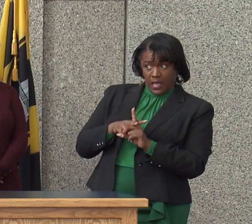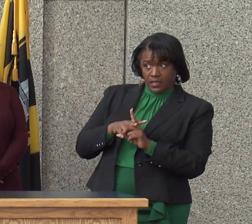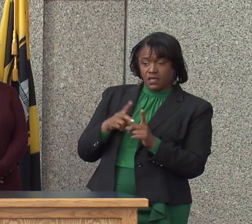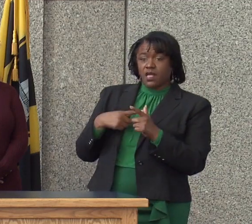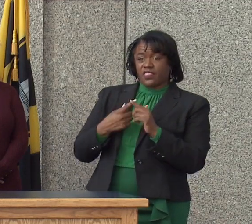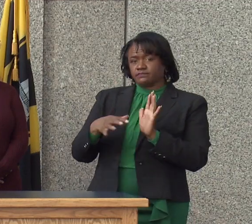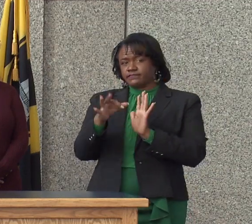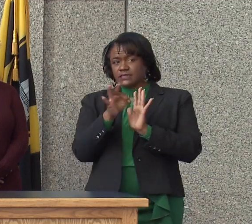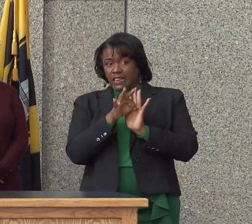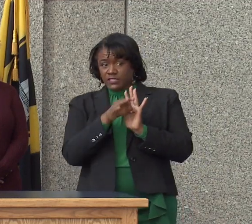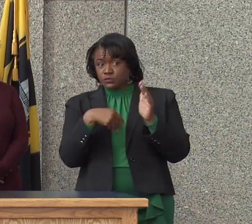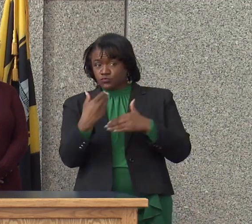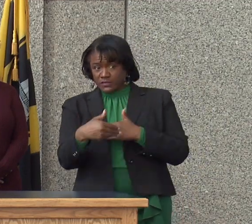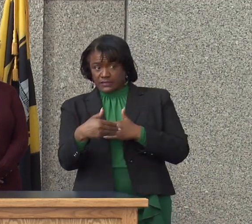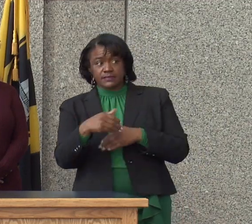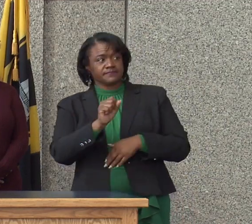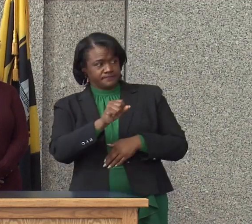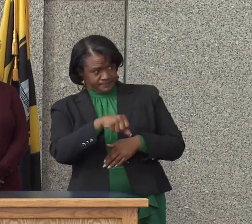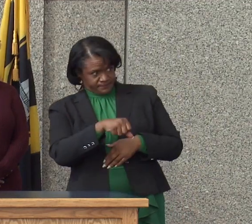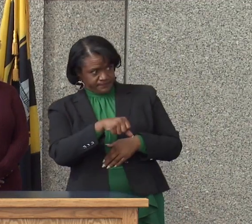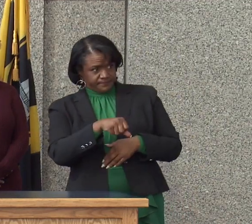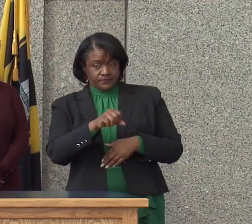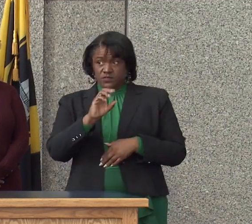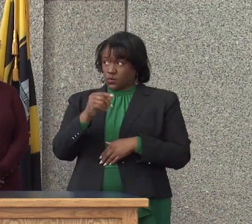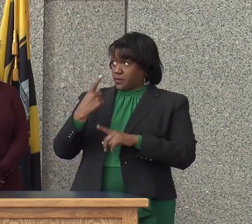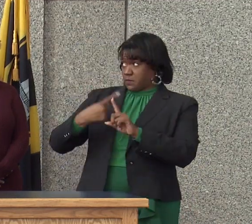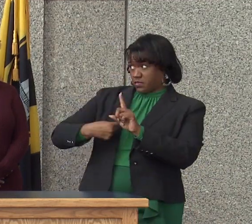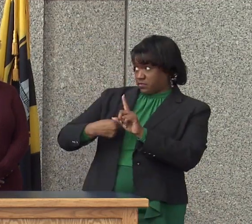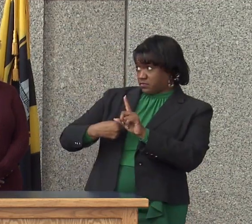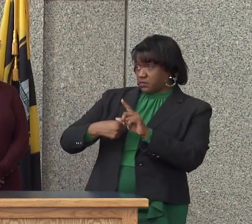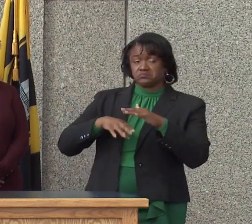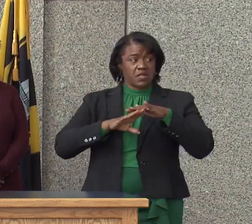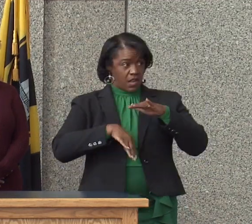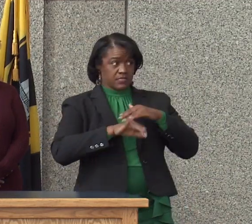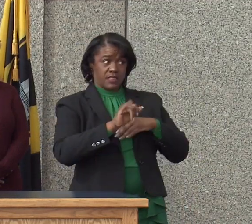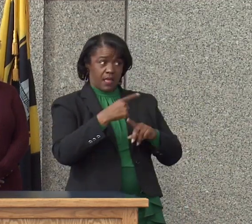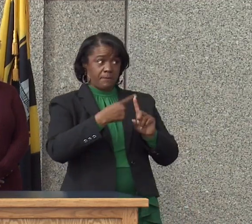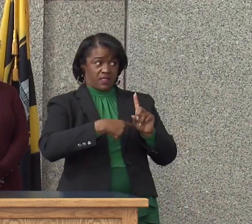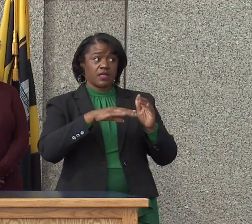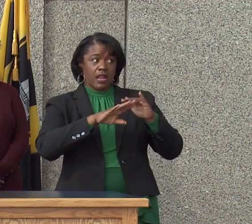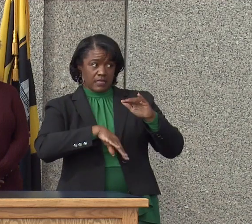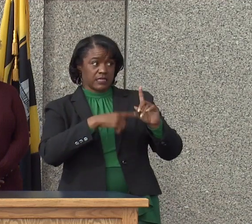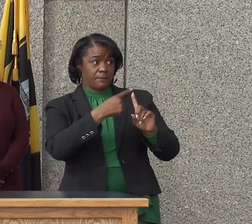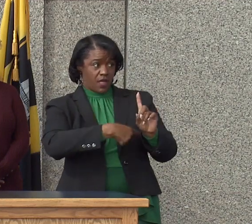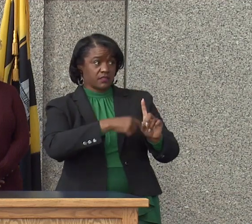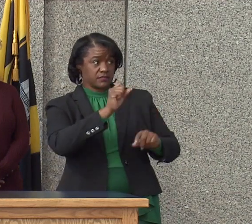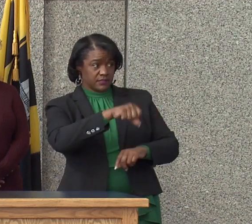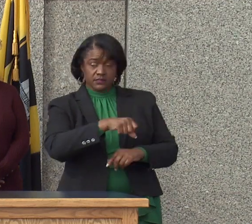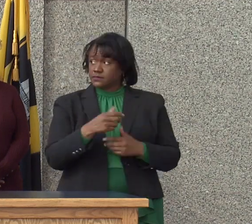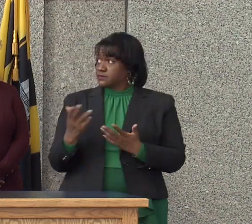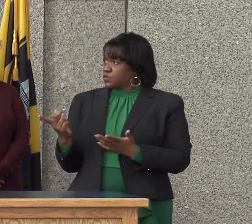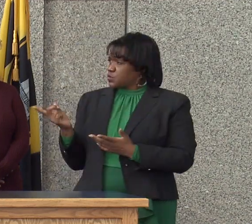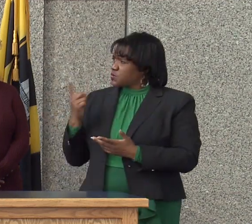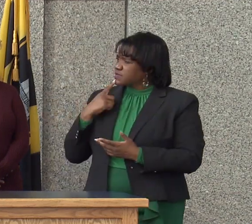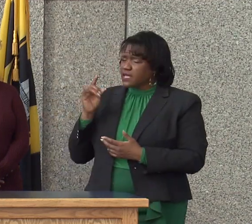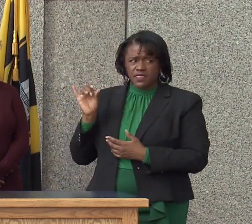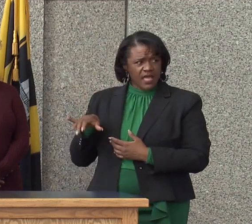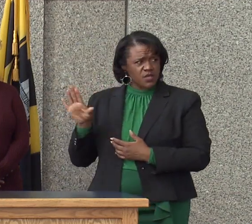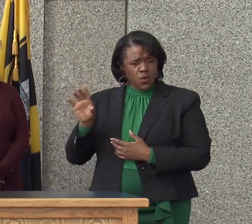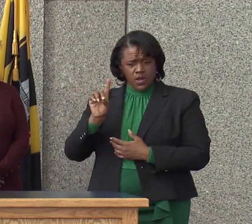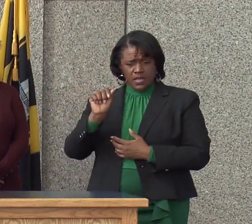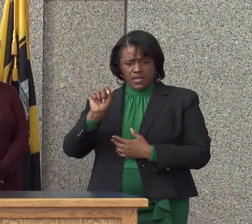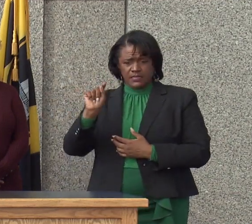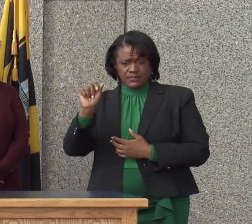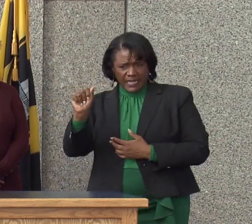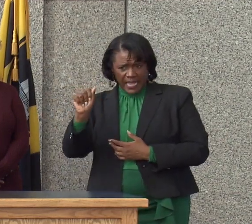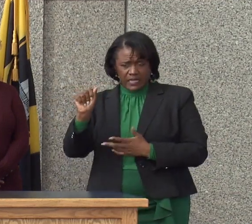selection process. That is correct. And then, so like a month? Less than that. Less than a month? Yes. Okay. I know you said that you're a